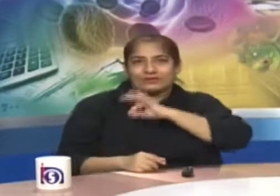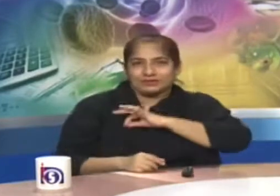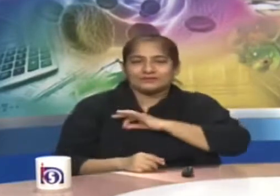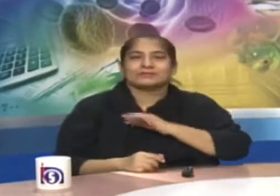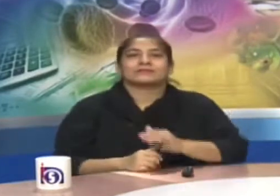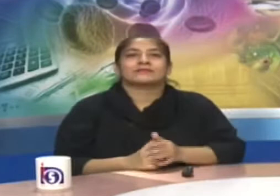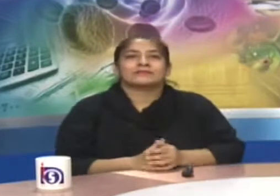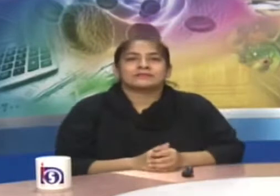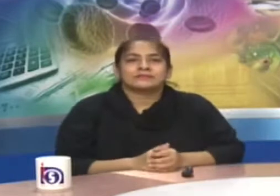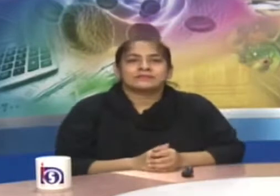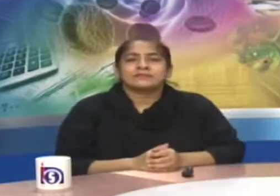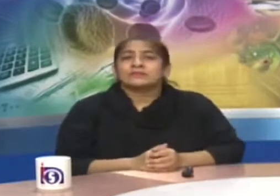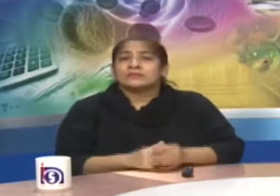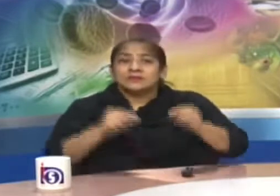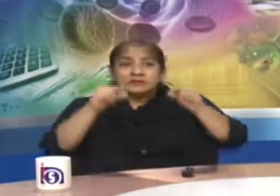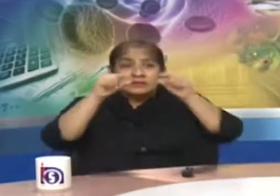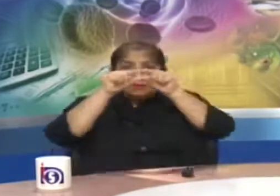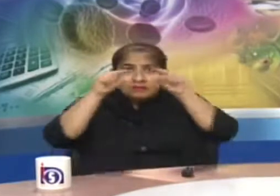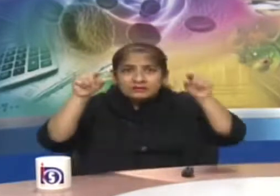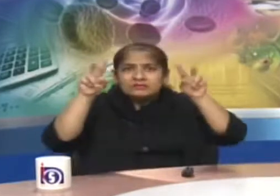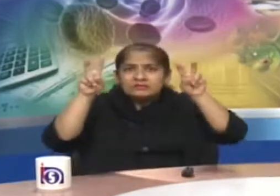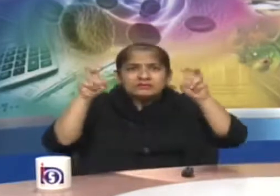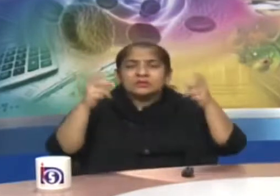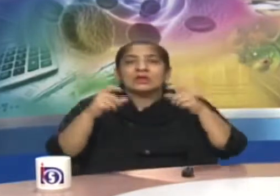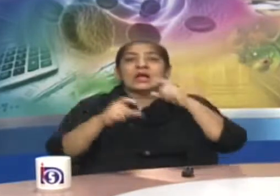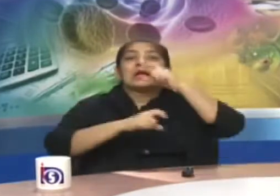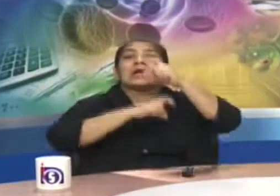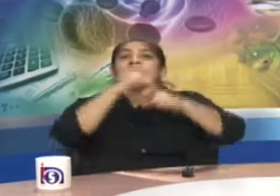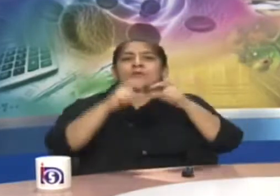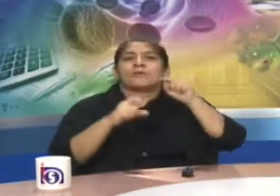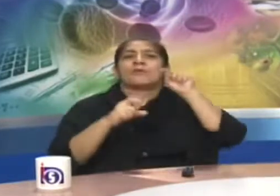Let's now understand the advantages of stock exchange.